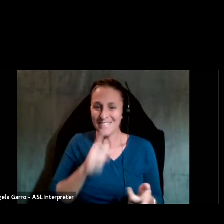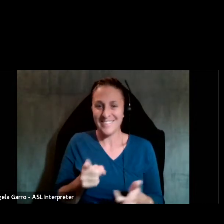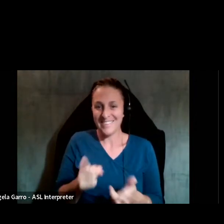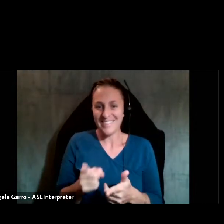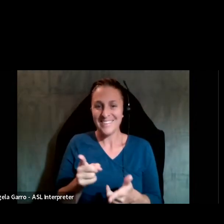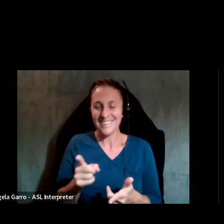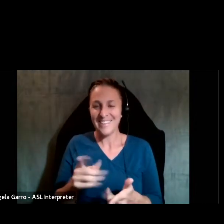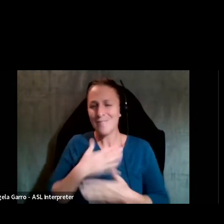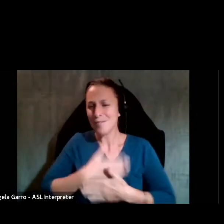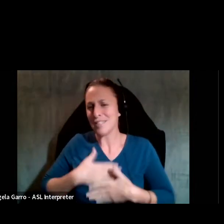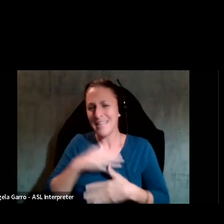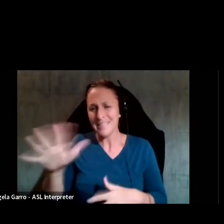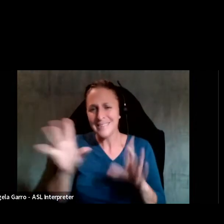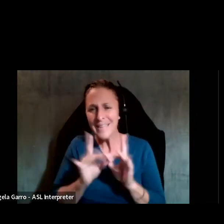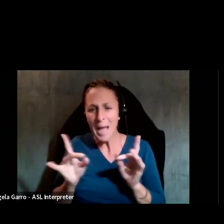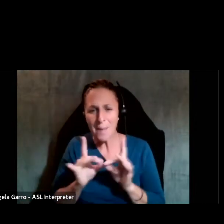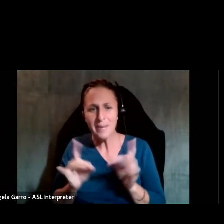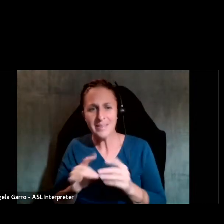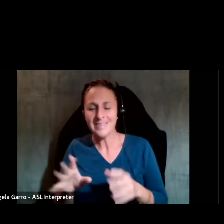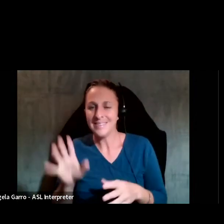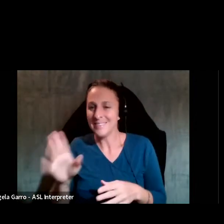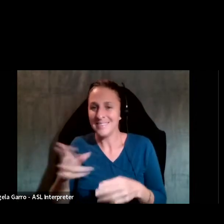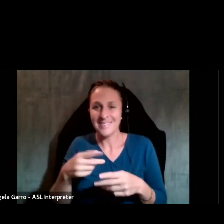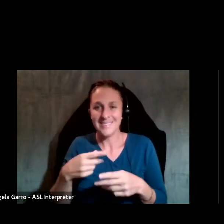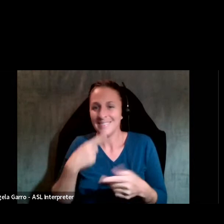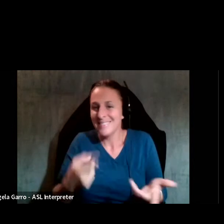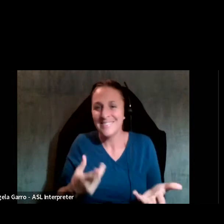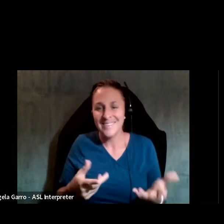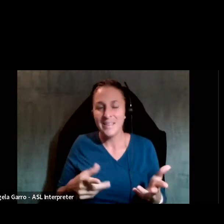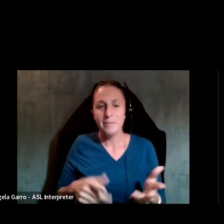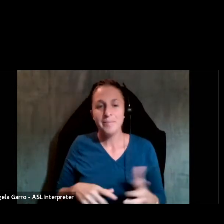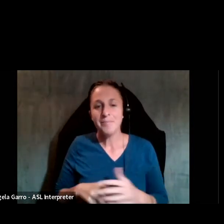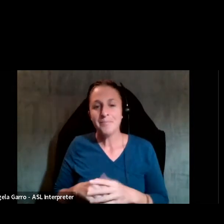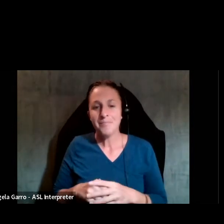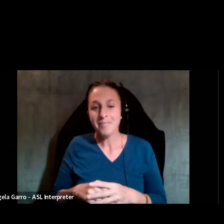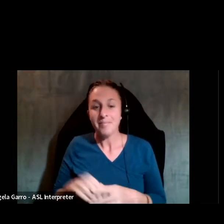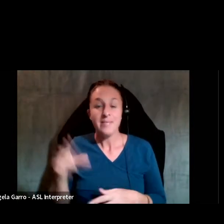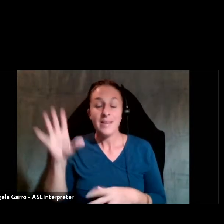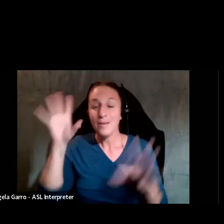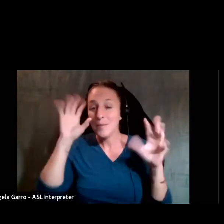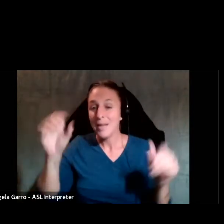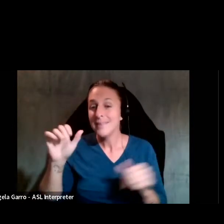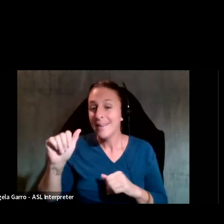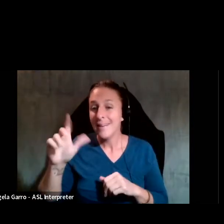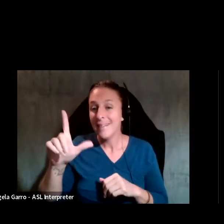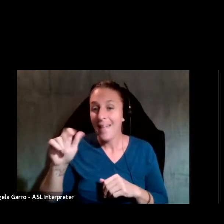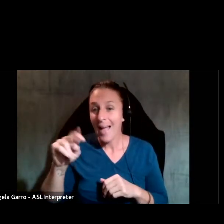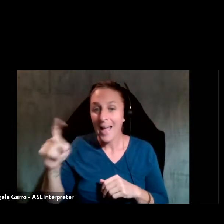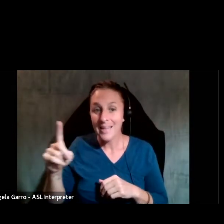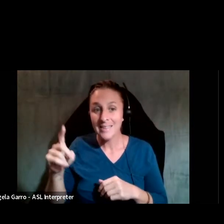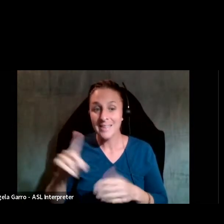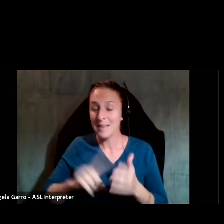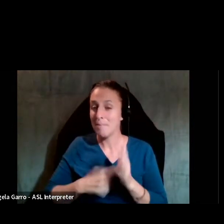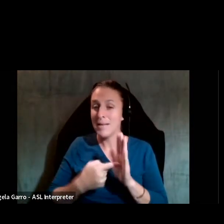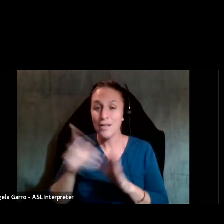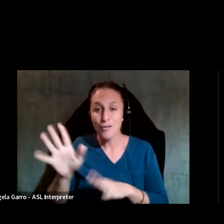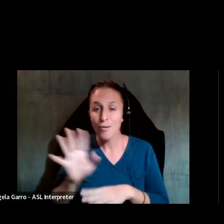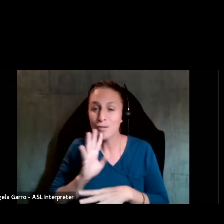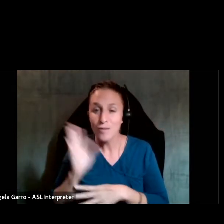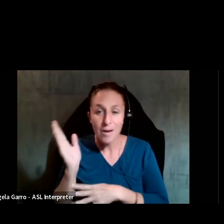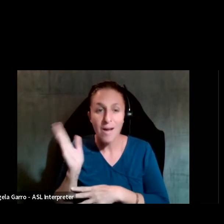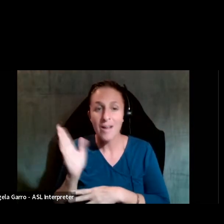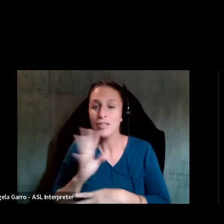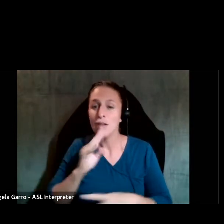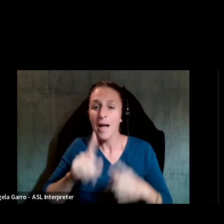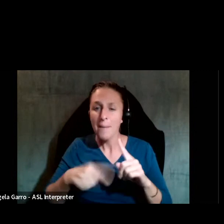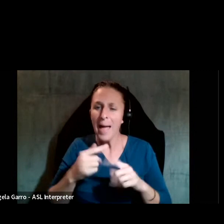his comments, his testimony. I loved it. And President Land, the beginning of your talk and talking about